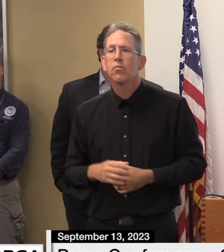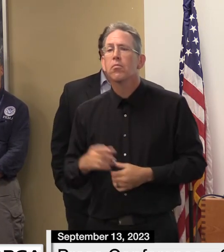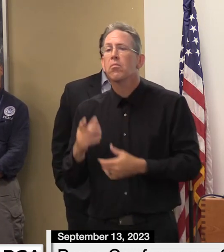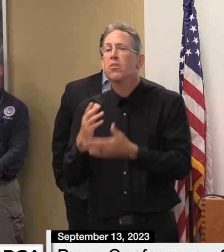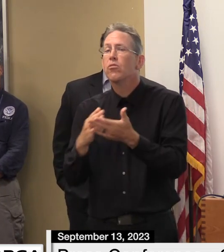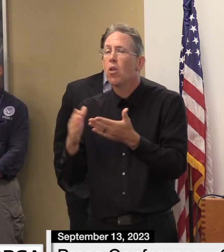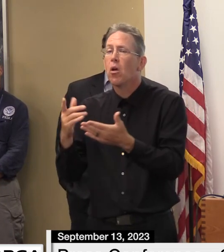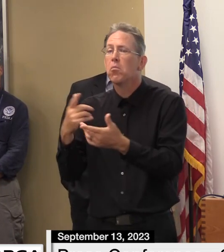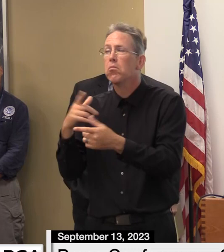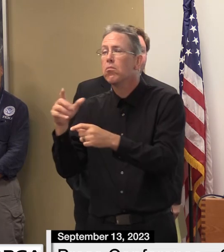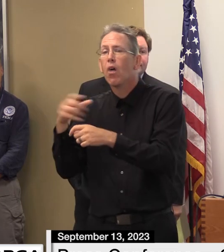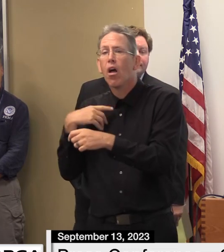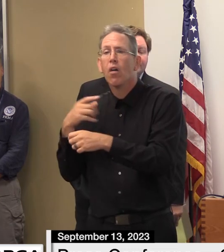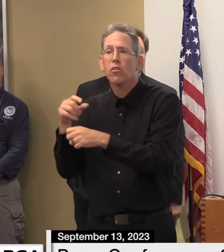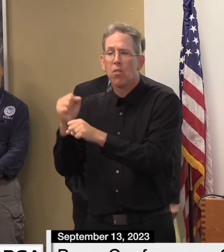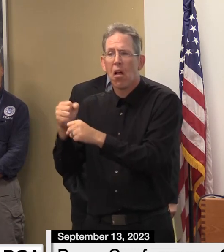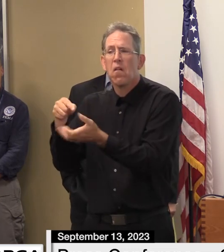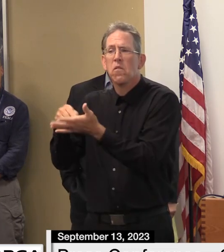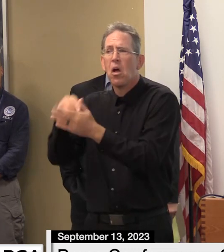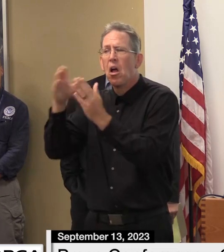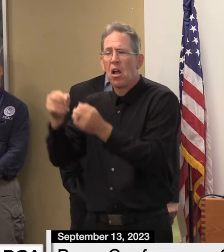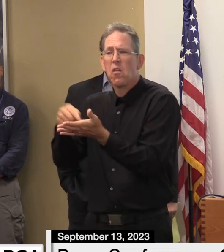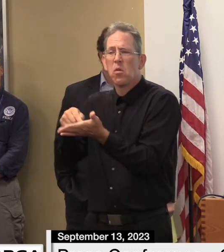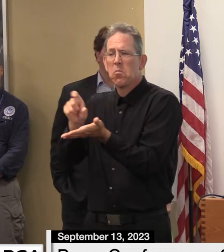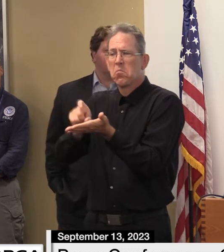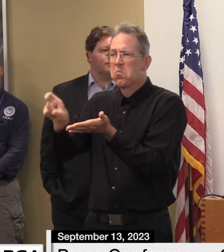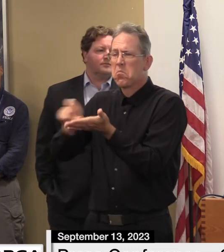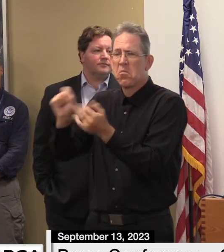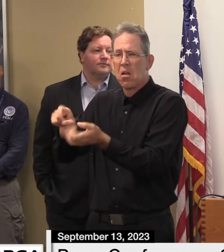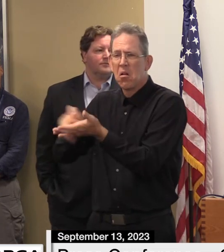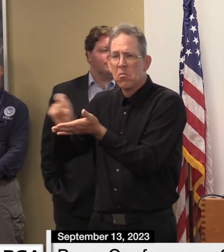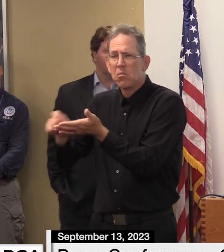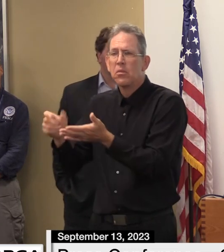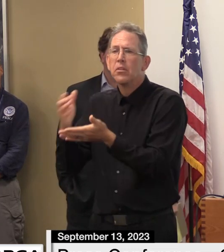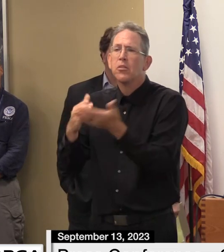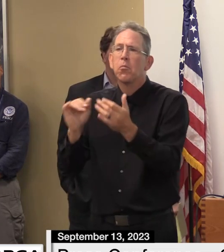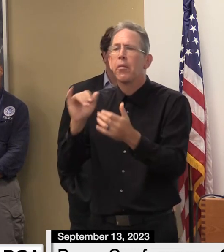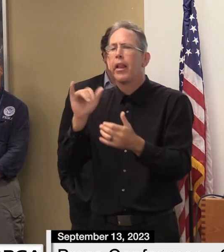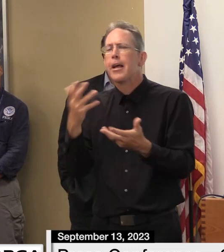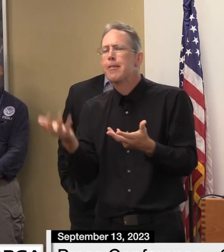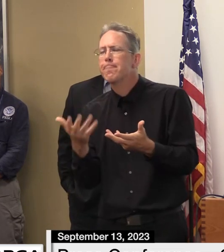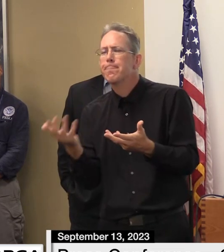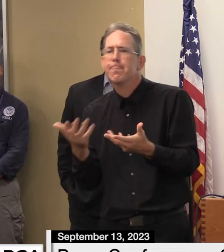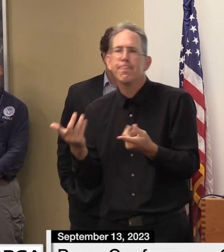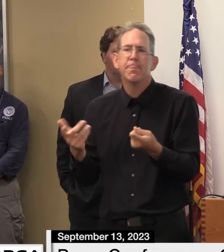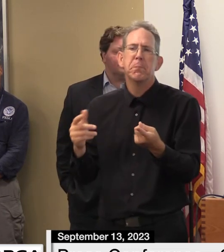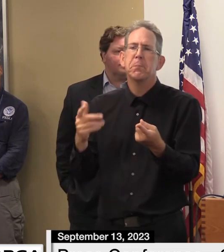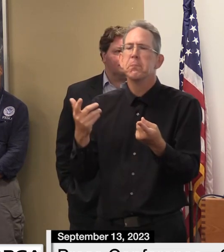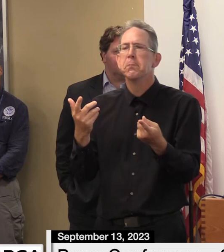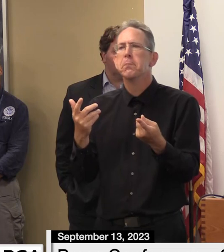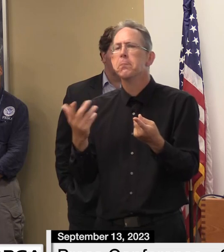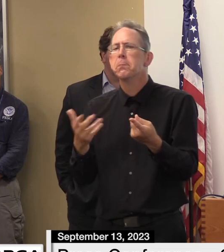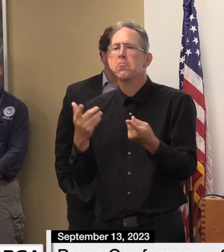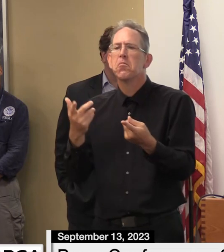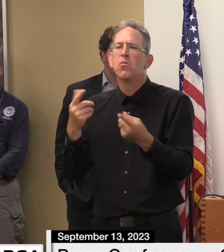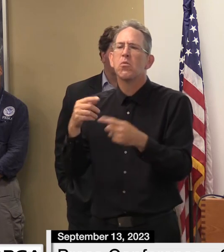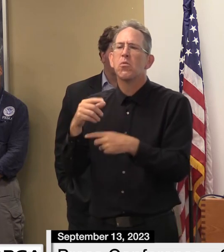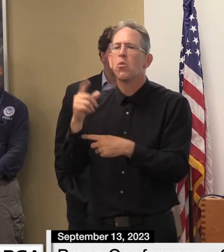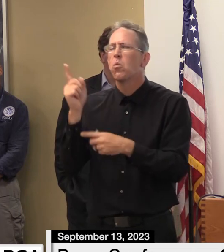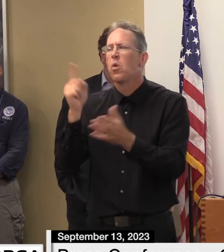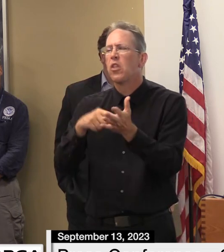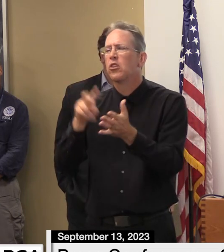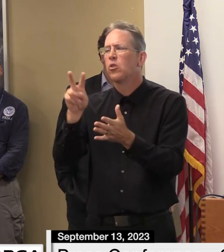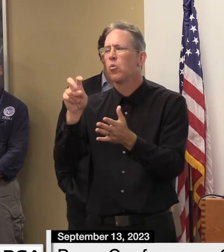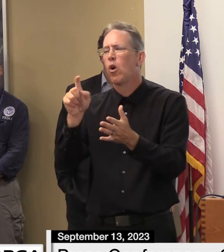traditional affordable rental housing, such as folks or places that can rent for about, I'll say, $1,100 for